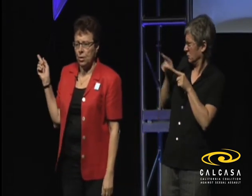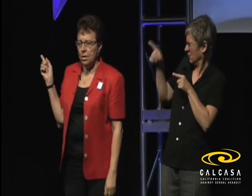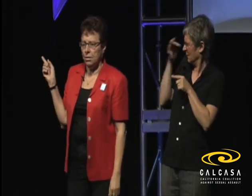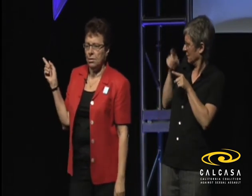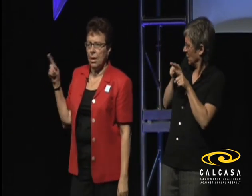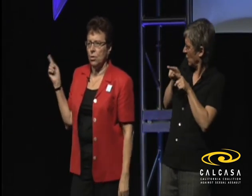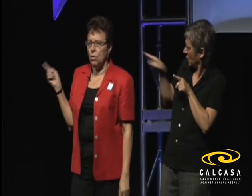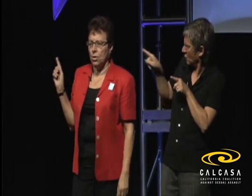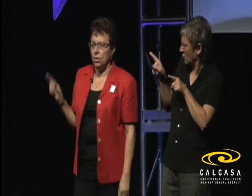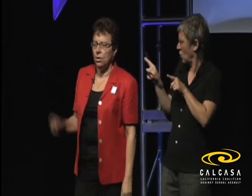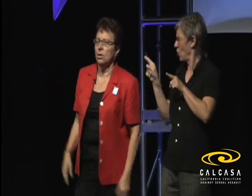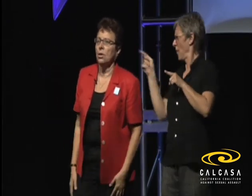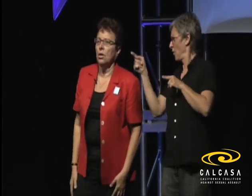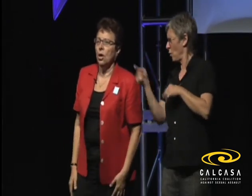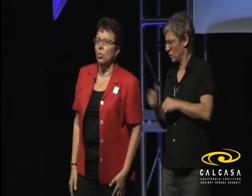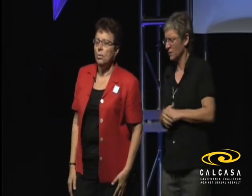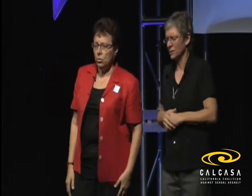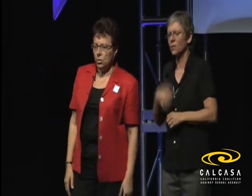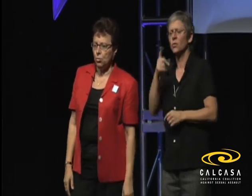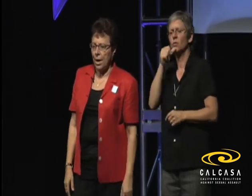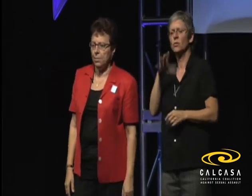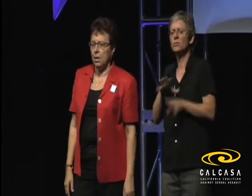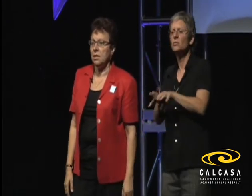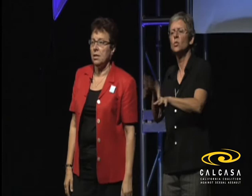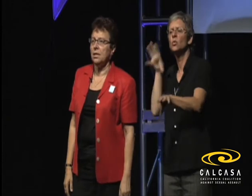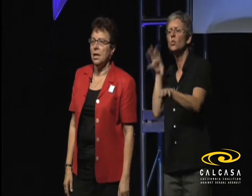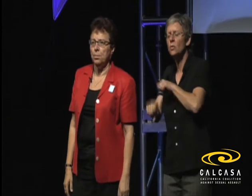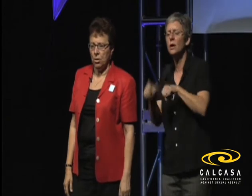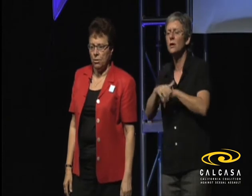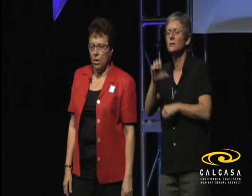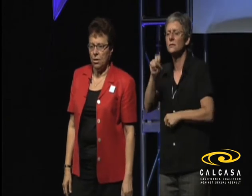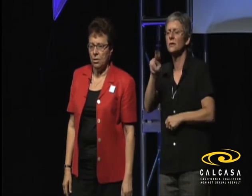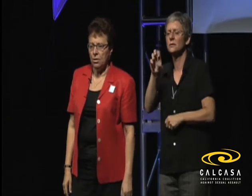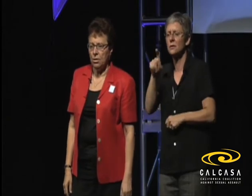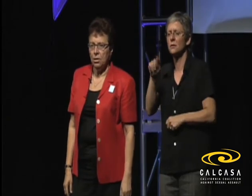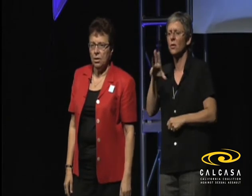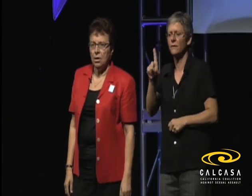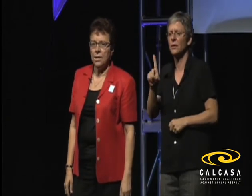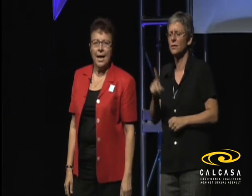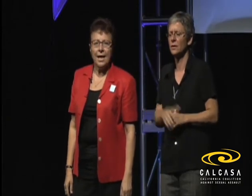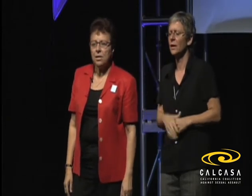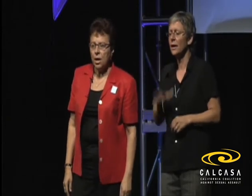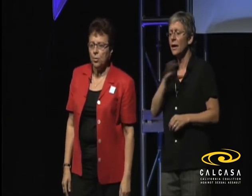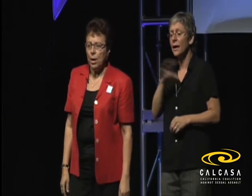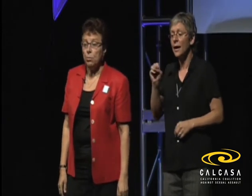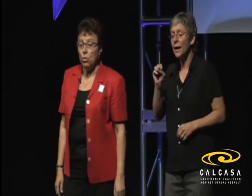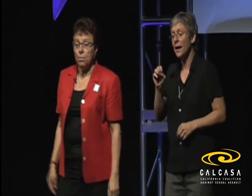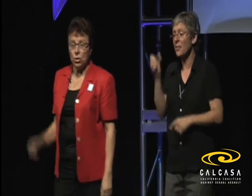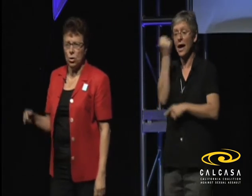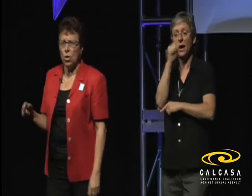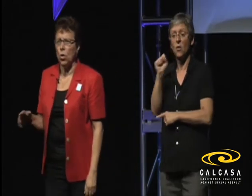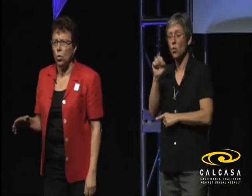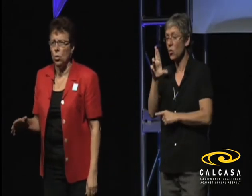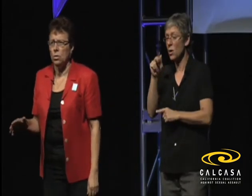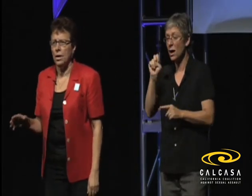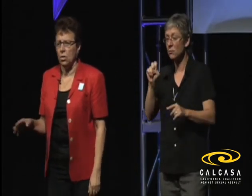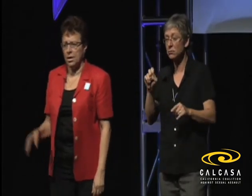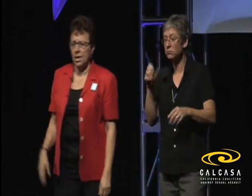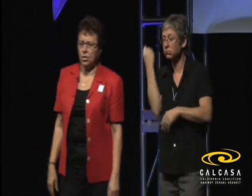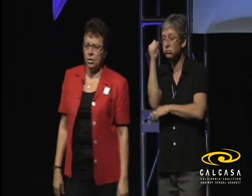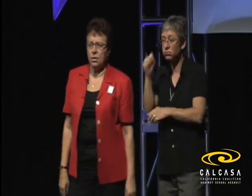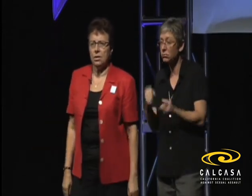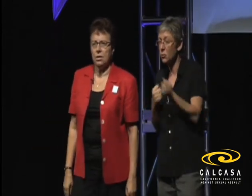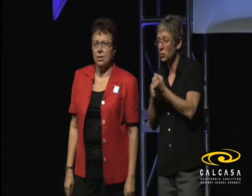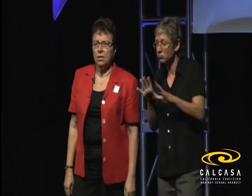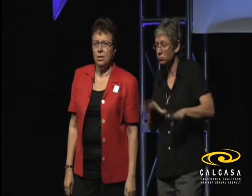up the street and around the corner, a woman was raped on Sunset Boulevard, and the anti-rape movement took hold in